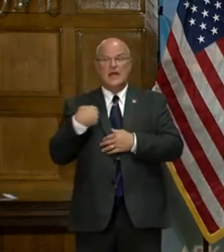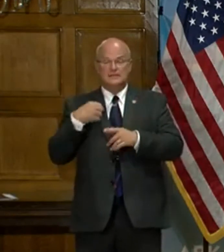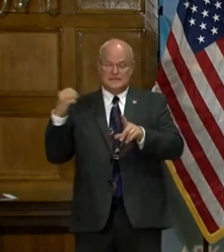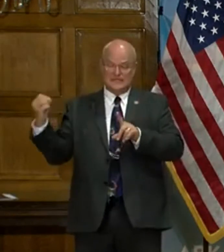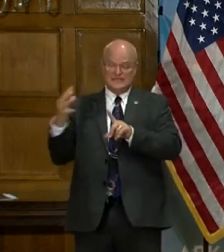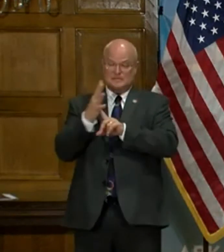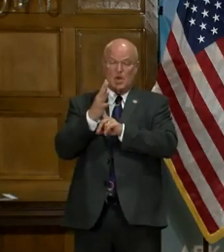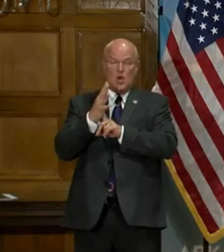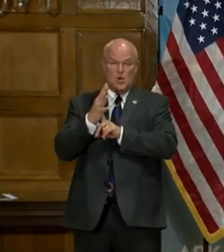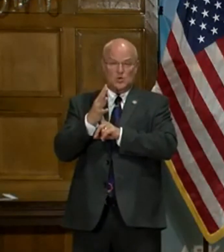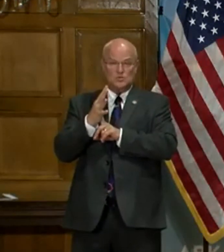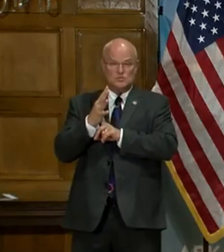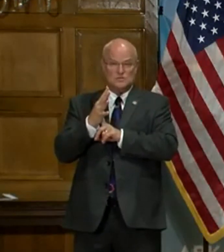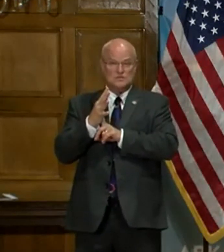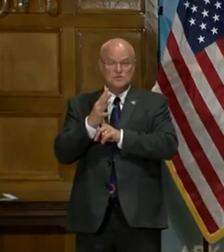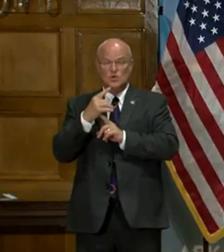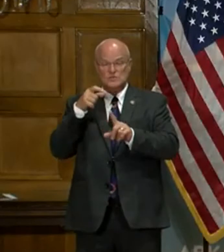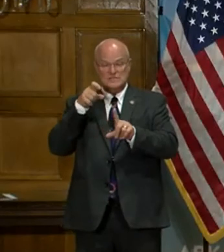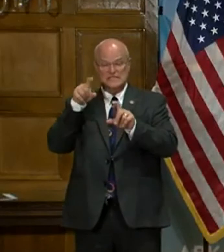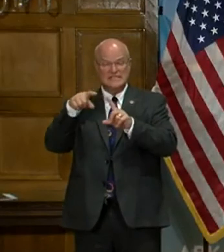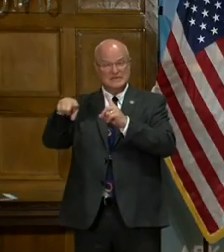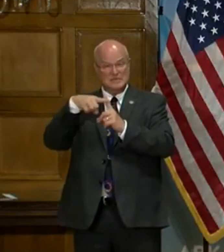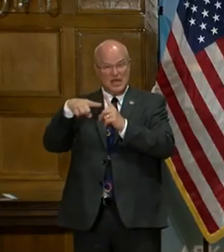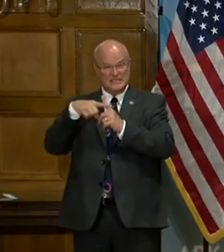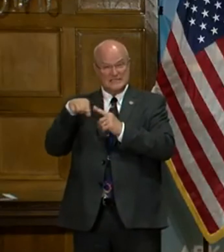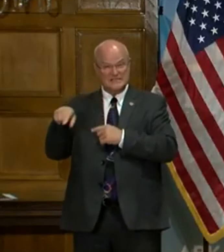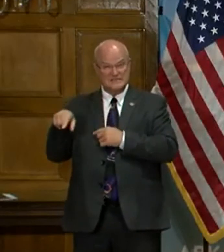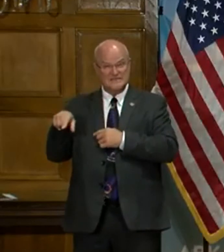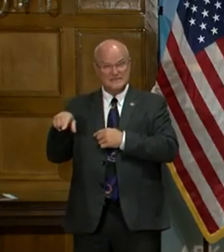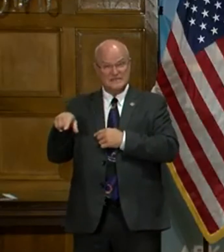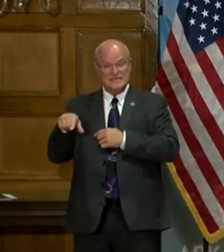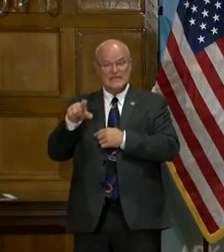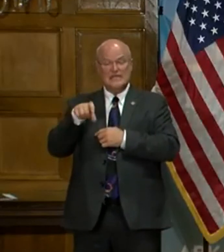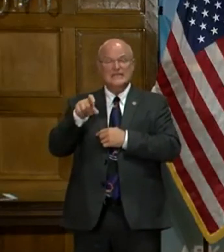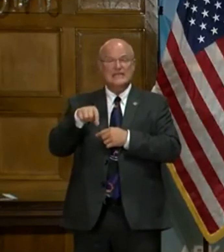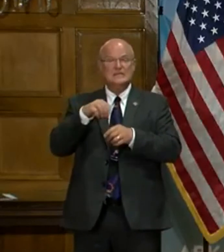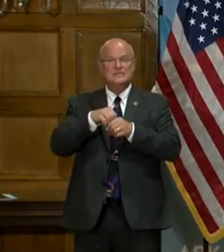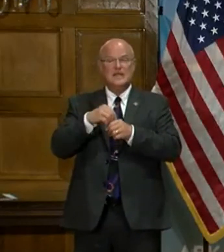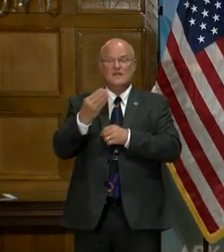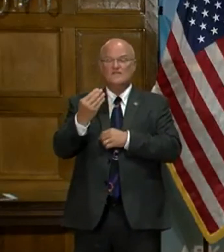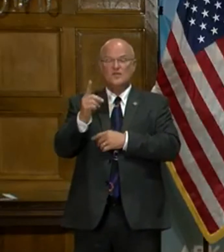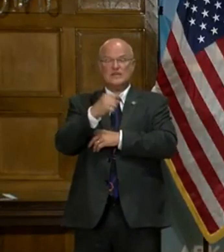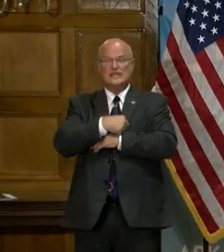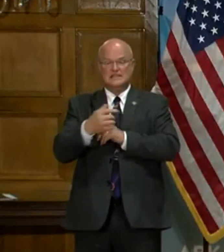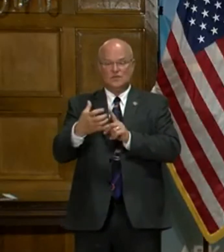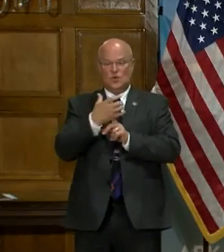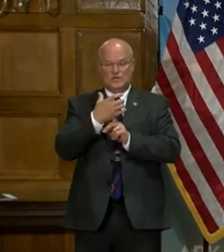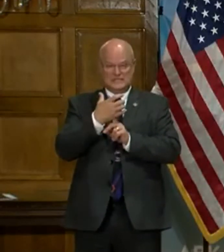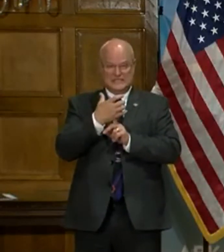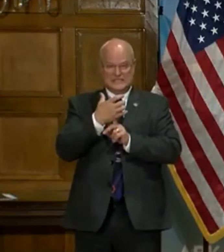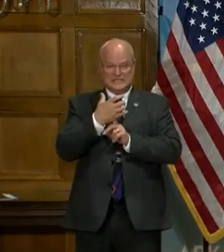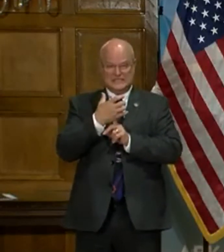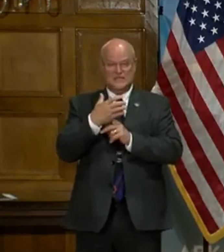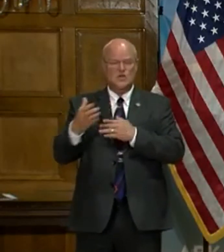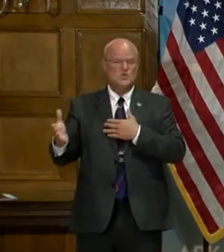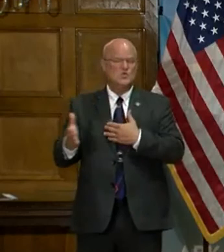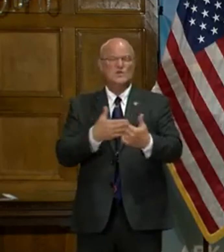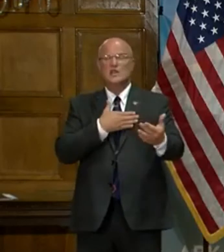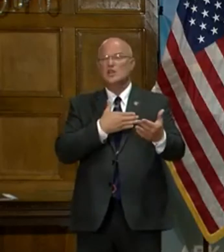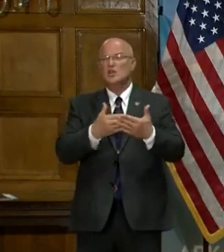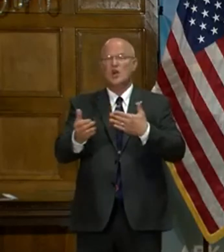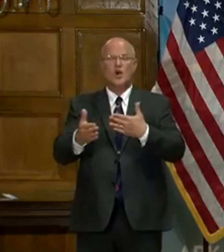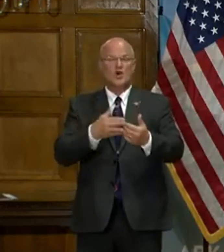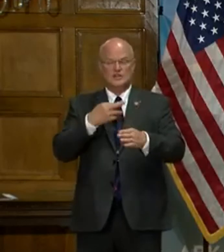been exposed to someone who's tested positive, they need to be in 14 days of quarantine regardless